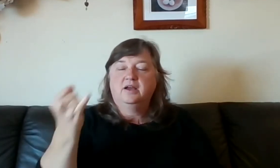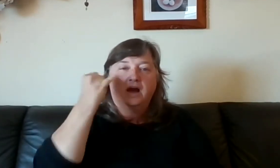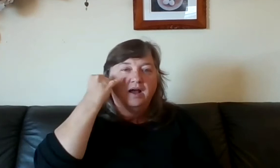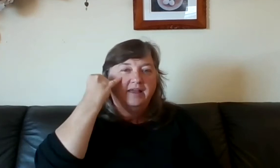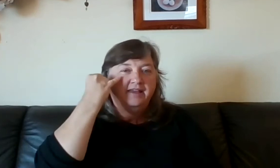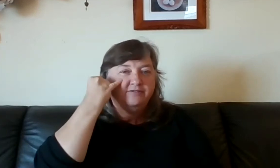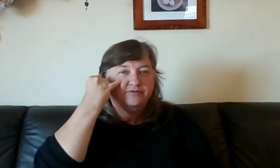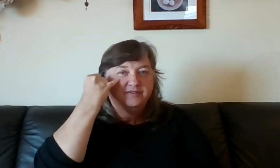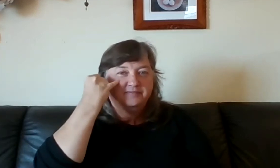If.